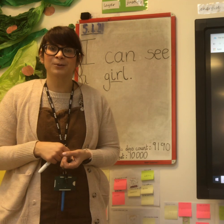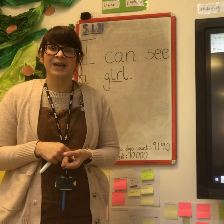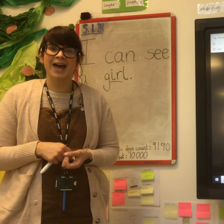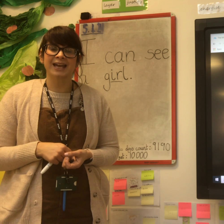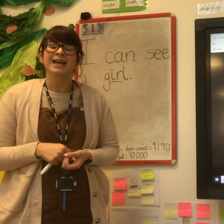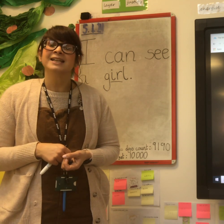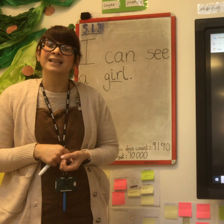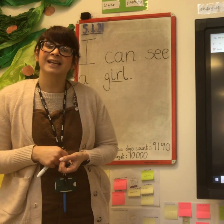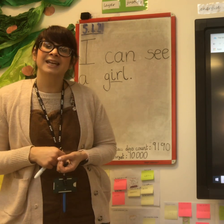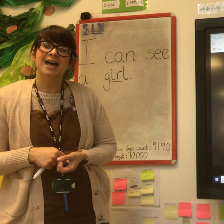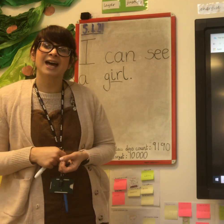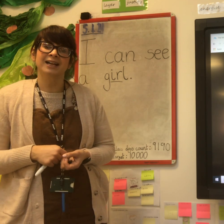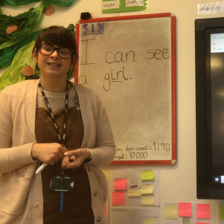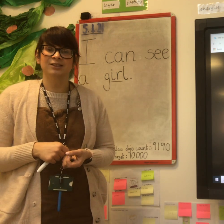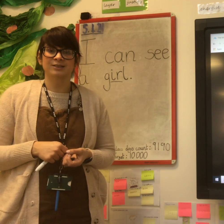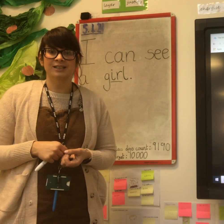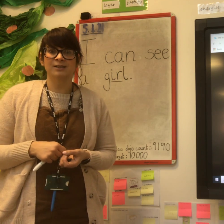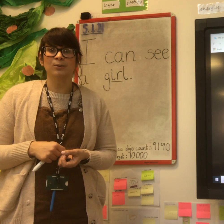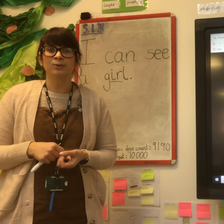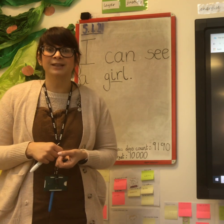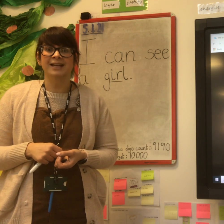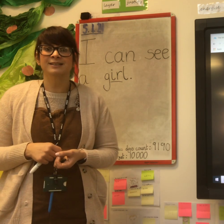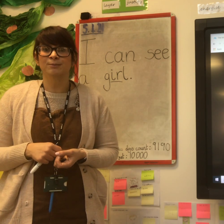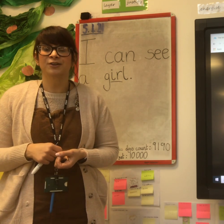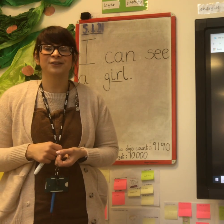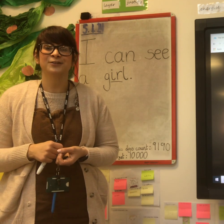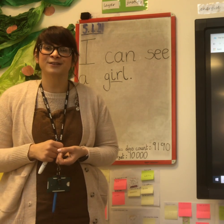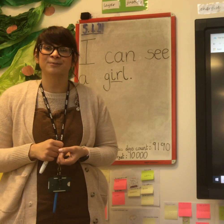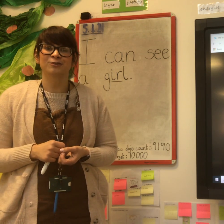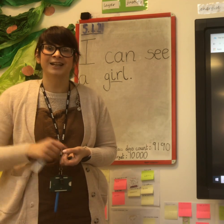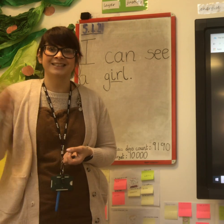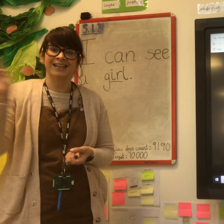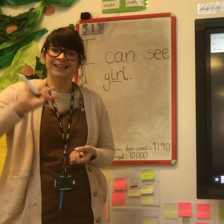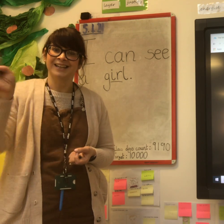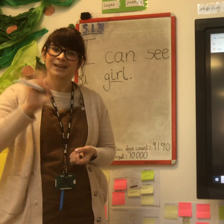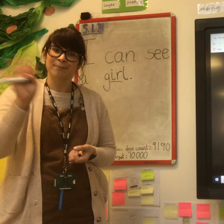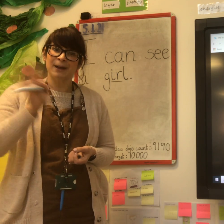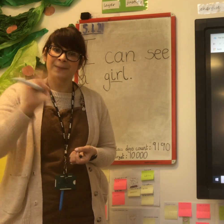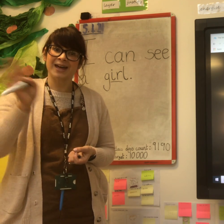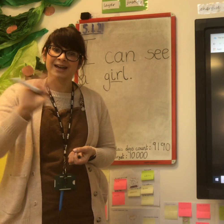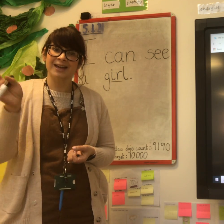Okay, take care, and I shall see you all again tomorrow for some more writing. Bye bye.